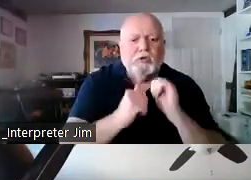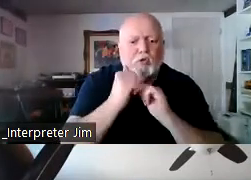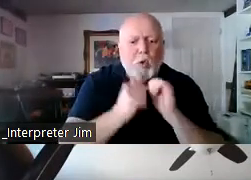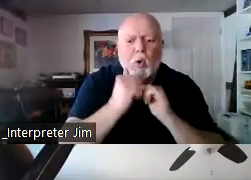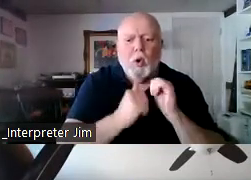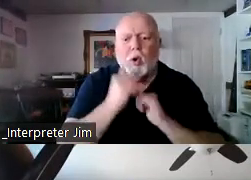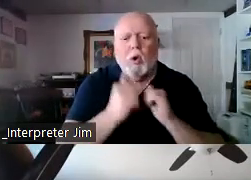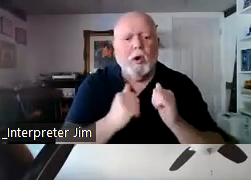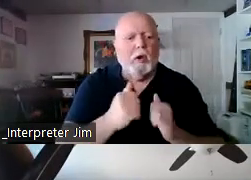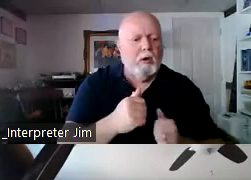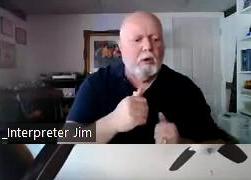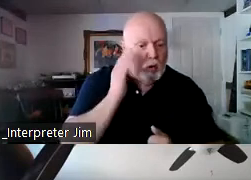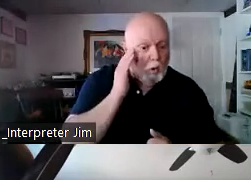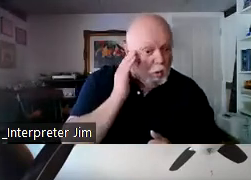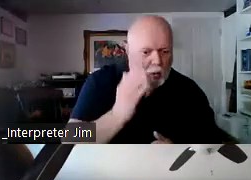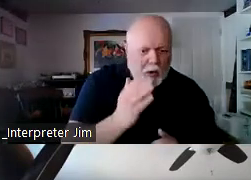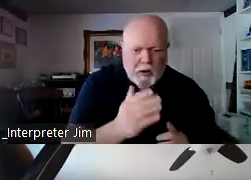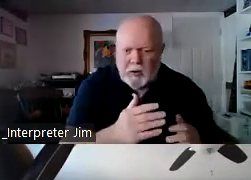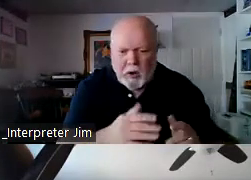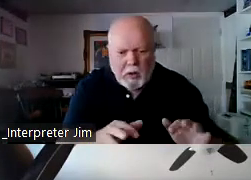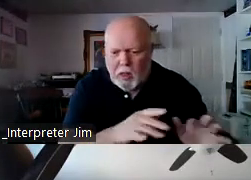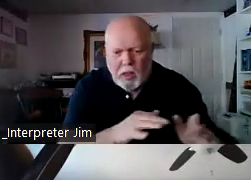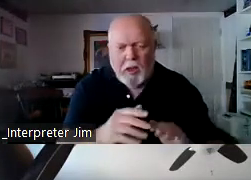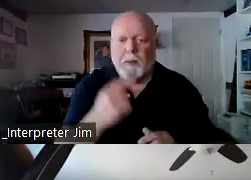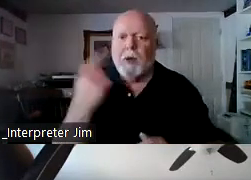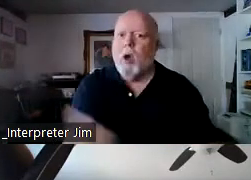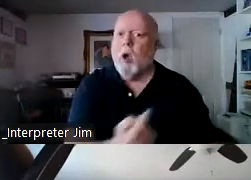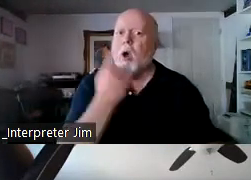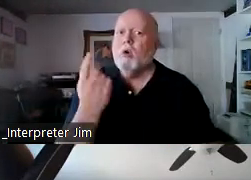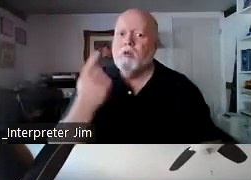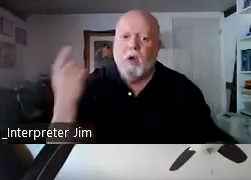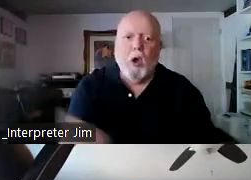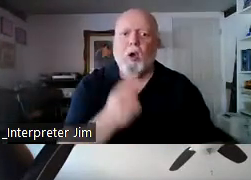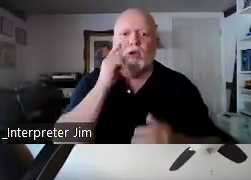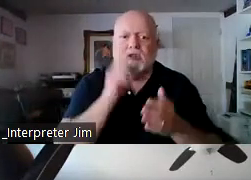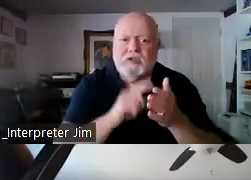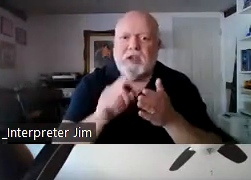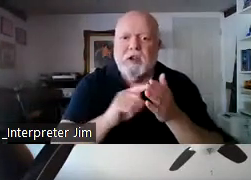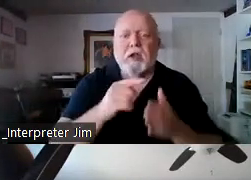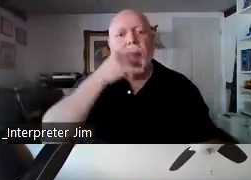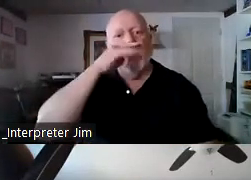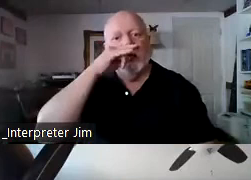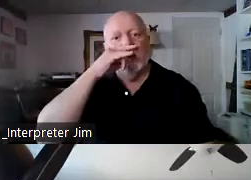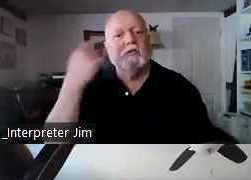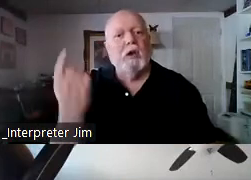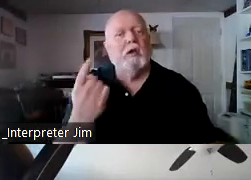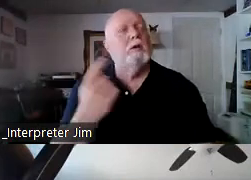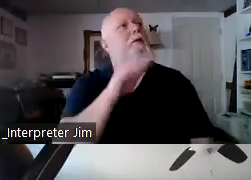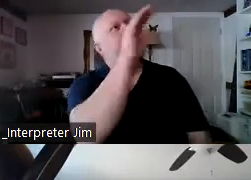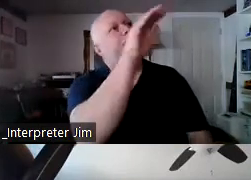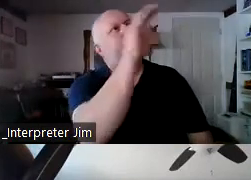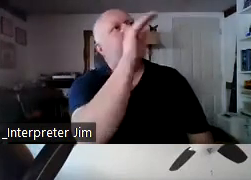Harden going to hit that next three? Like that's the kind of stuff like I would constantly be checking. And my kids would always be telling me, Dad, no more phone.